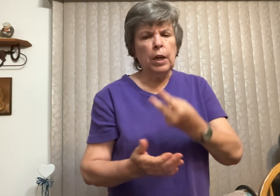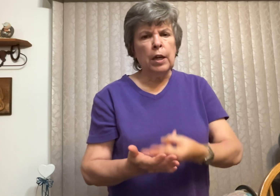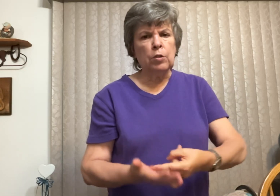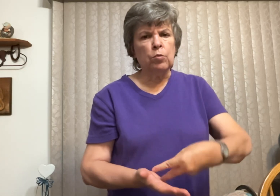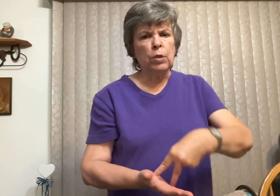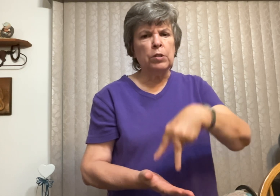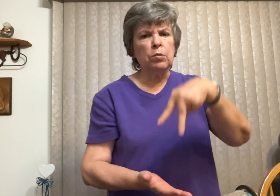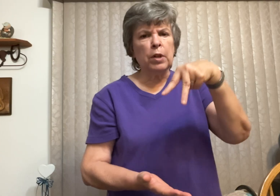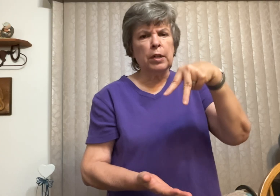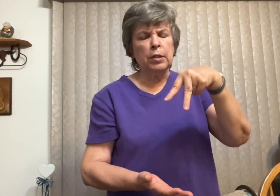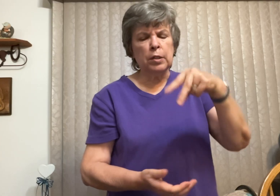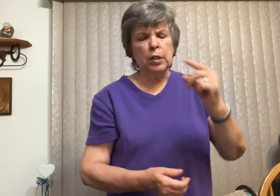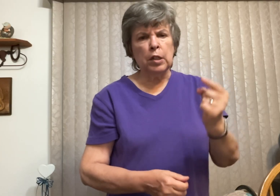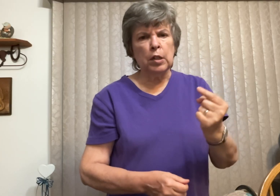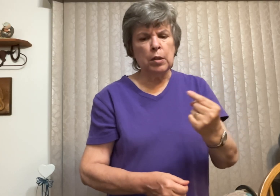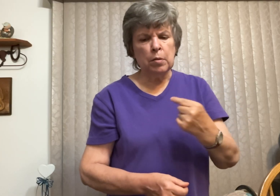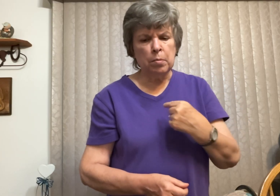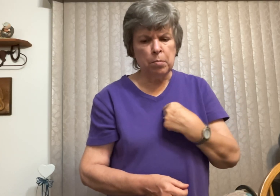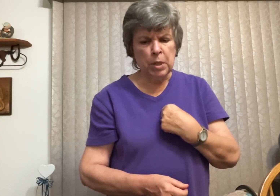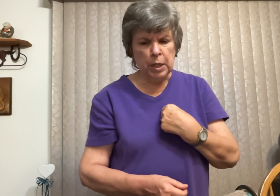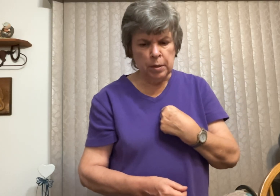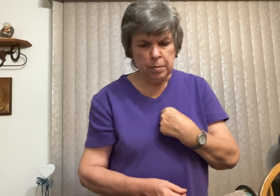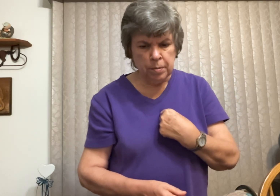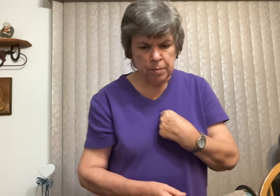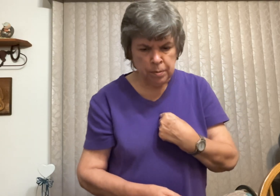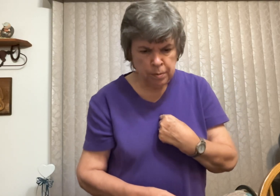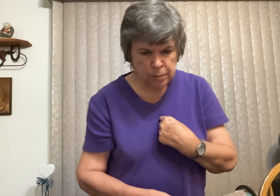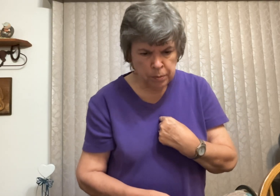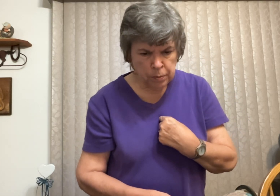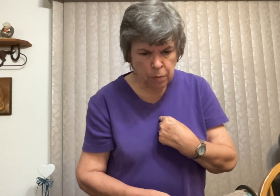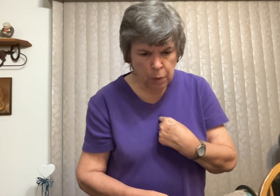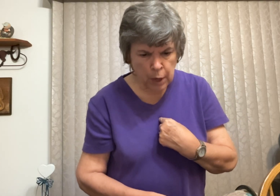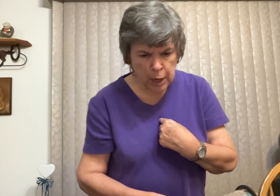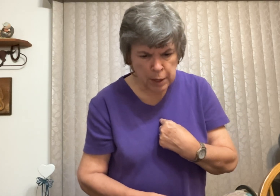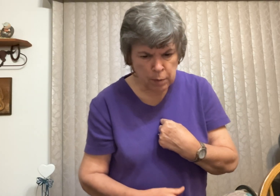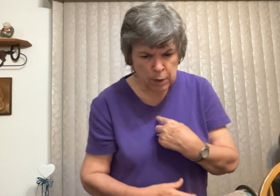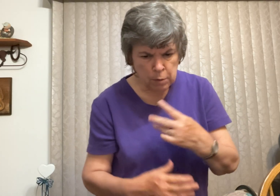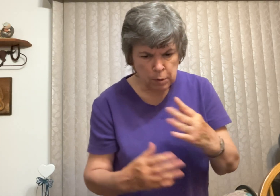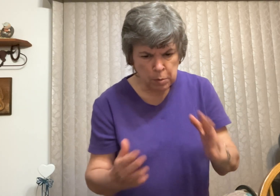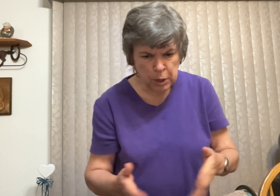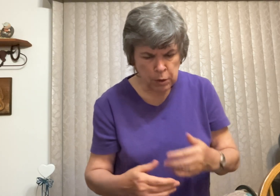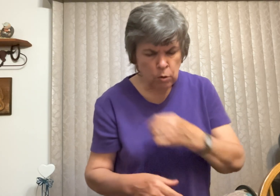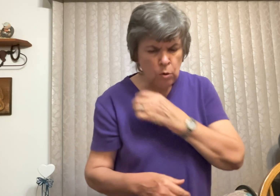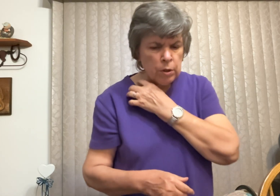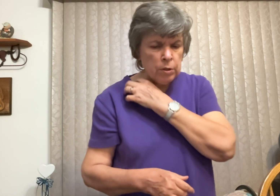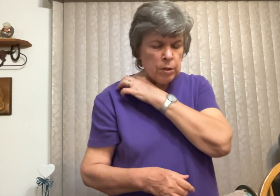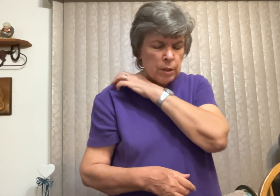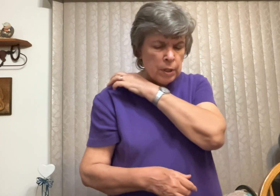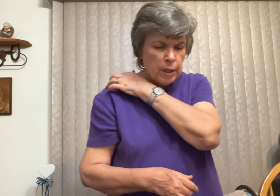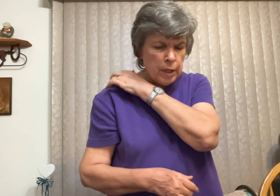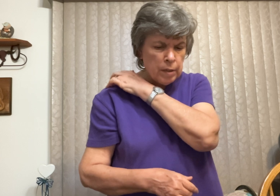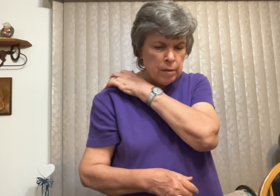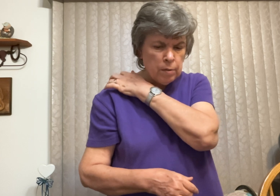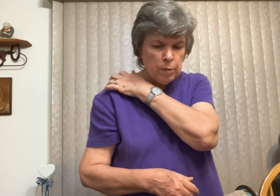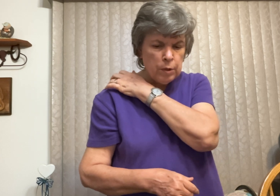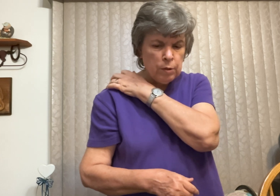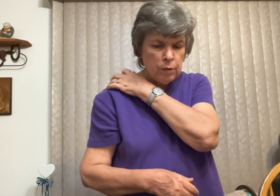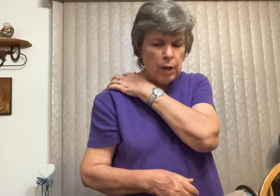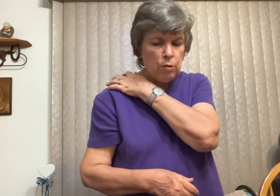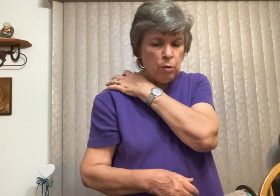has resurrected me. Okay, and then we repeat the chorus, and then we do a final